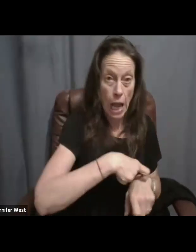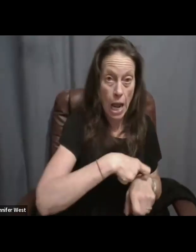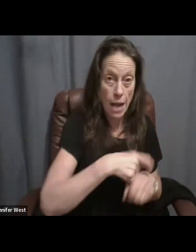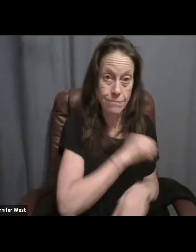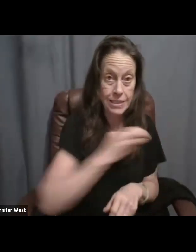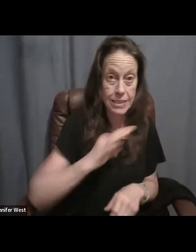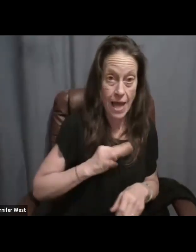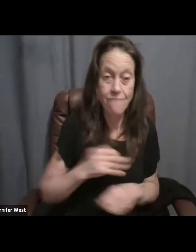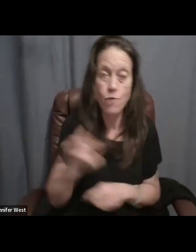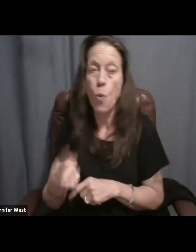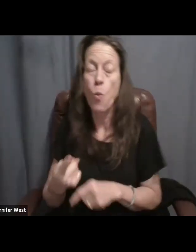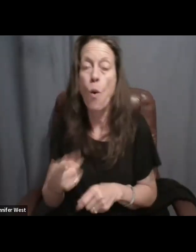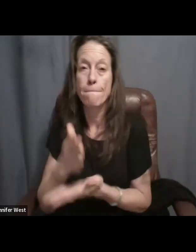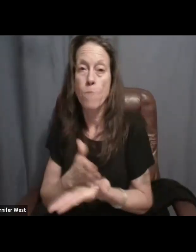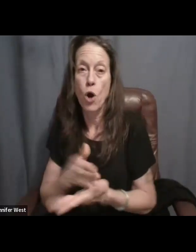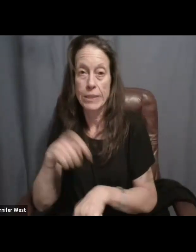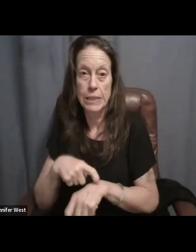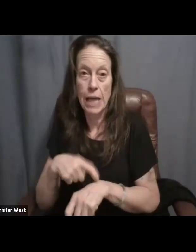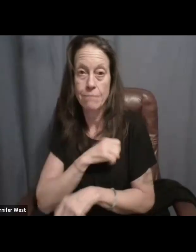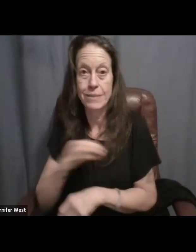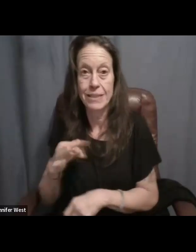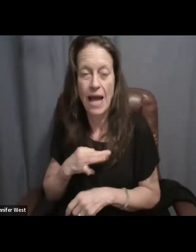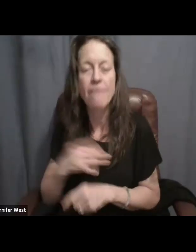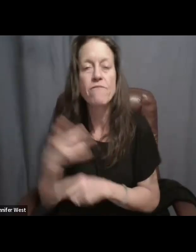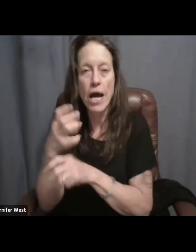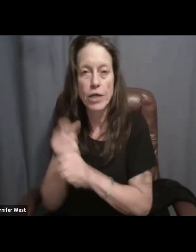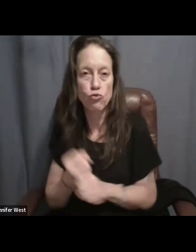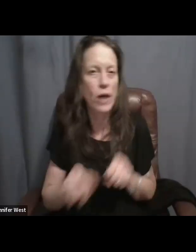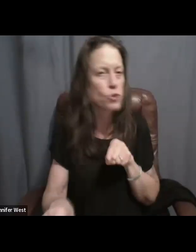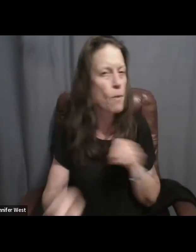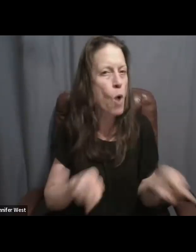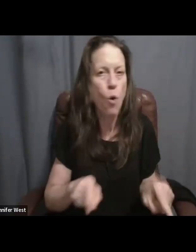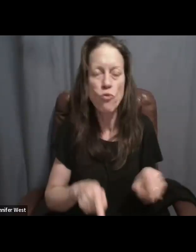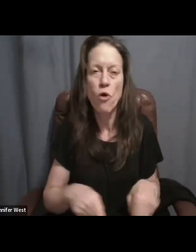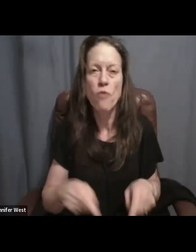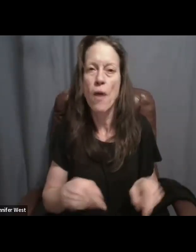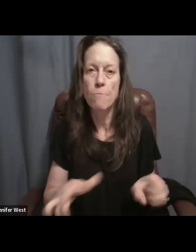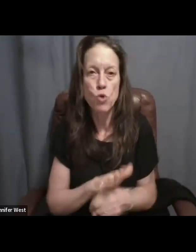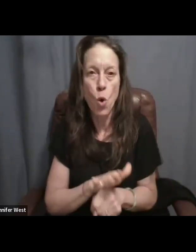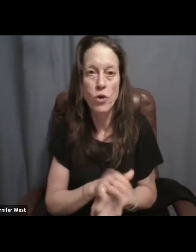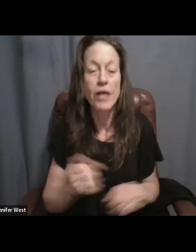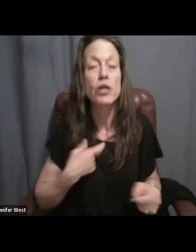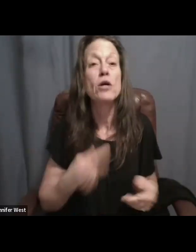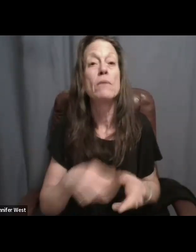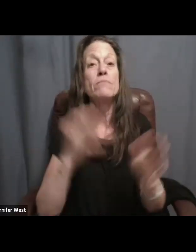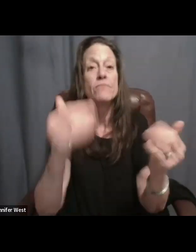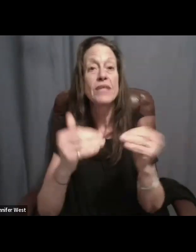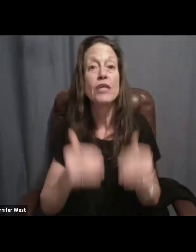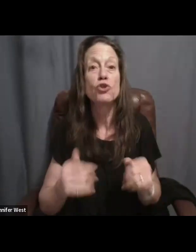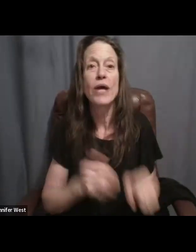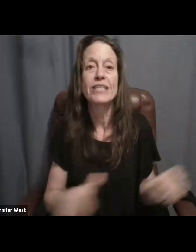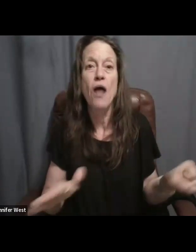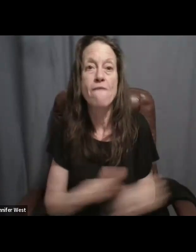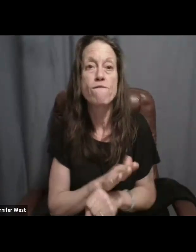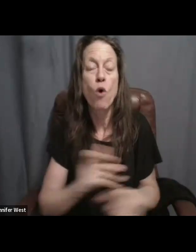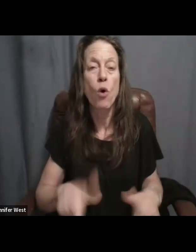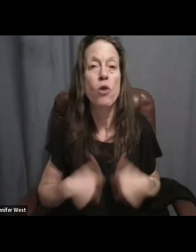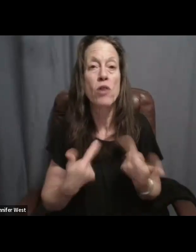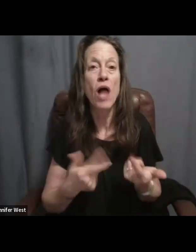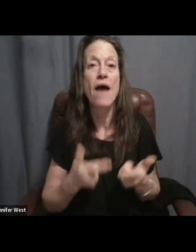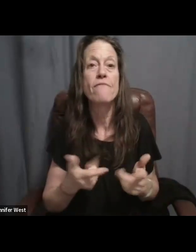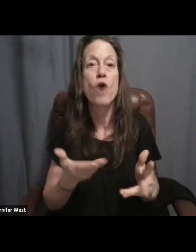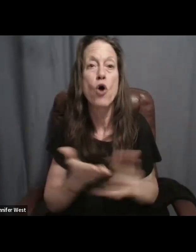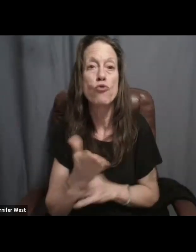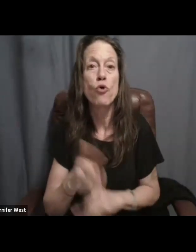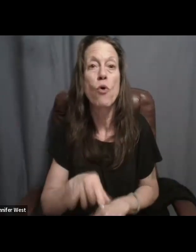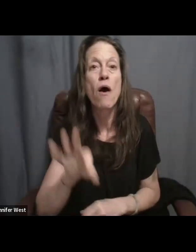I trust. She has a very full life through a group called Frederick Self-Directed Services Facebook